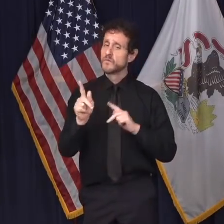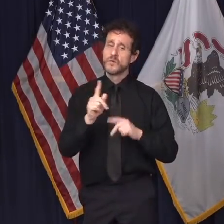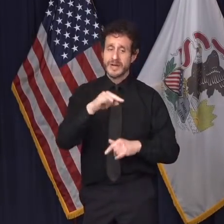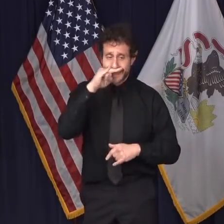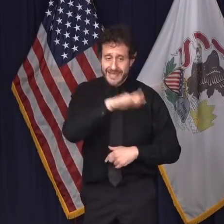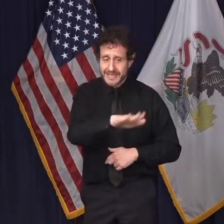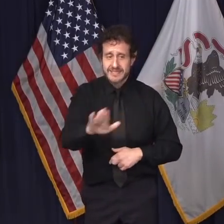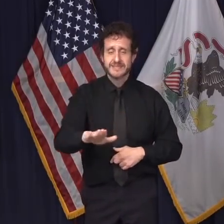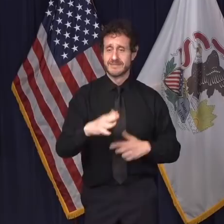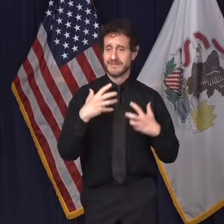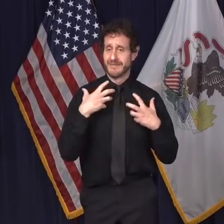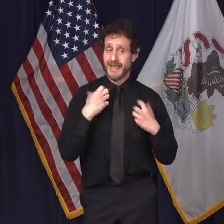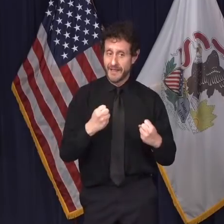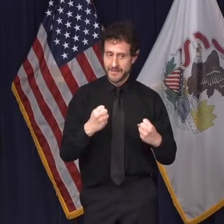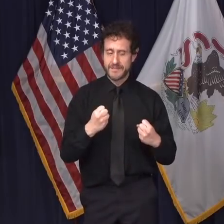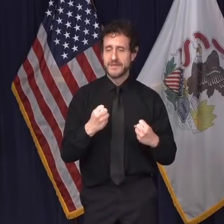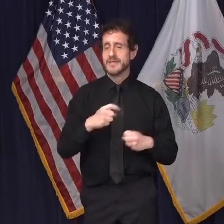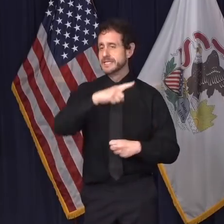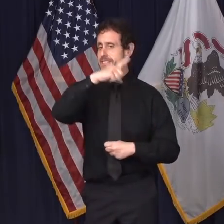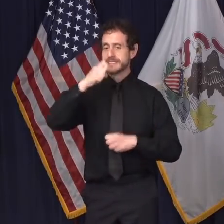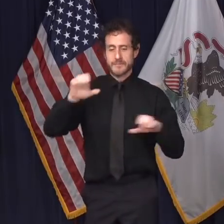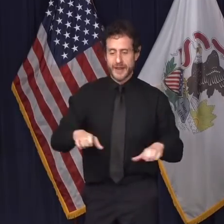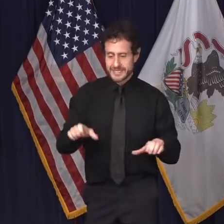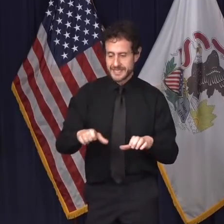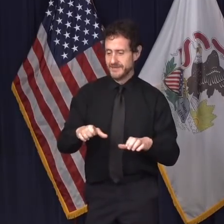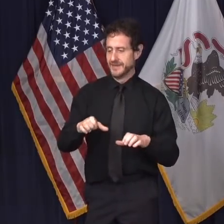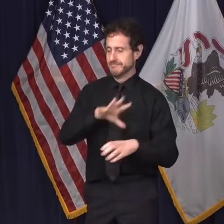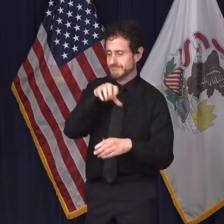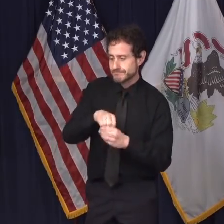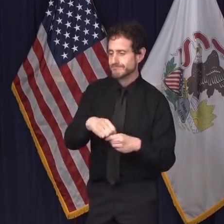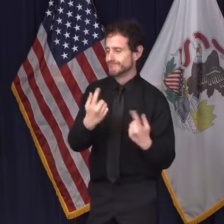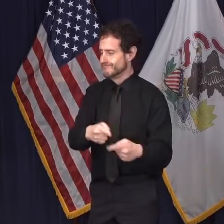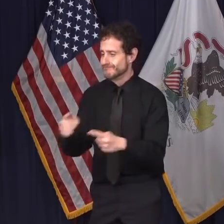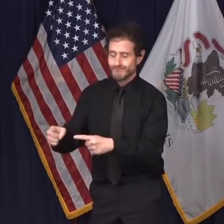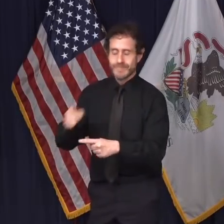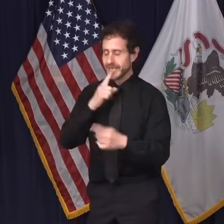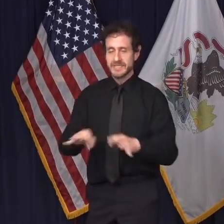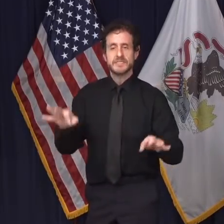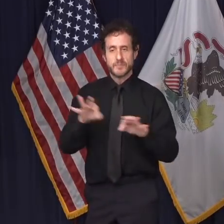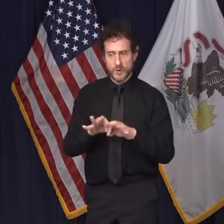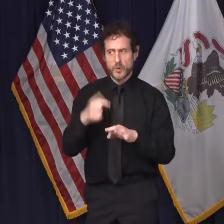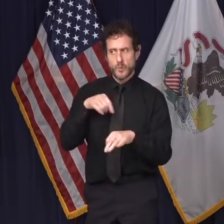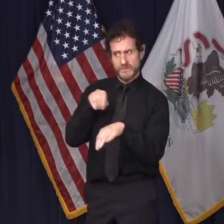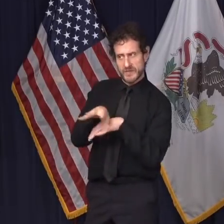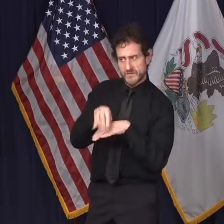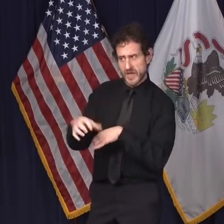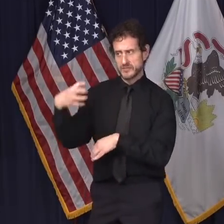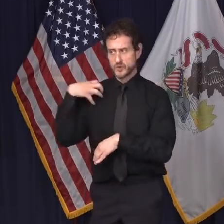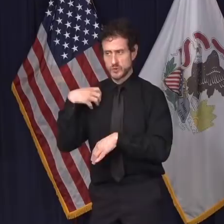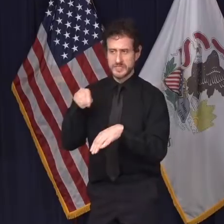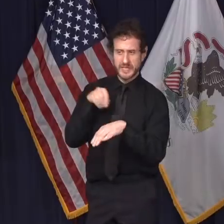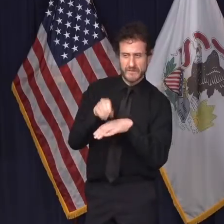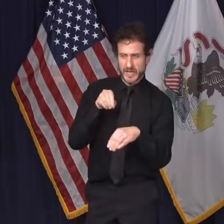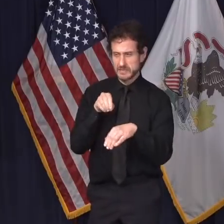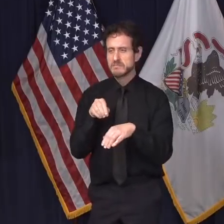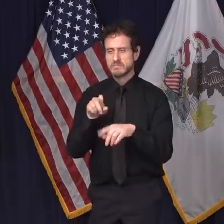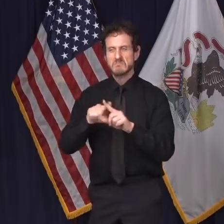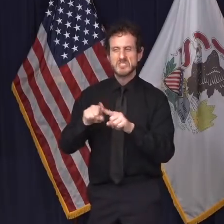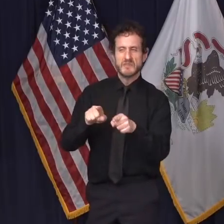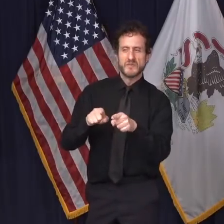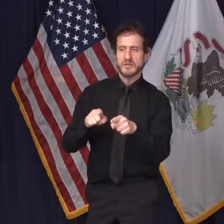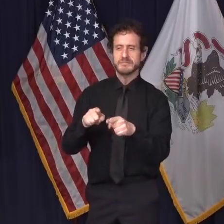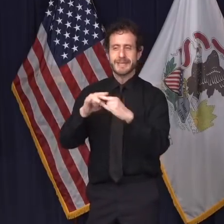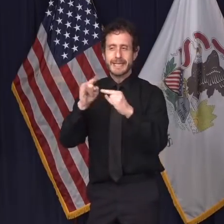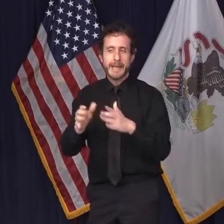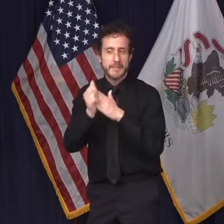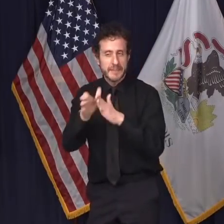health, and the doctors have given instructions for counselors and coaches so that summer programs can be restored with